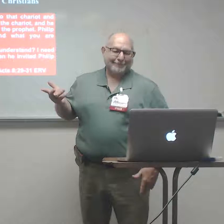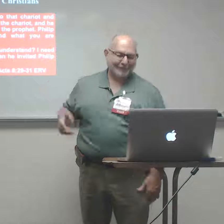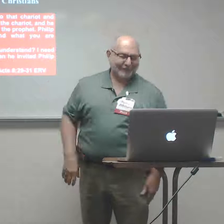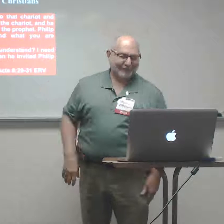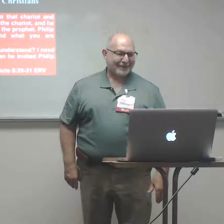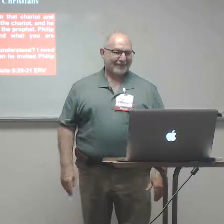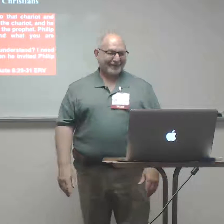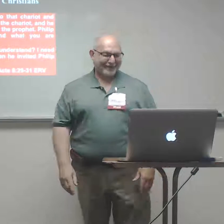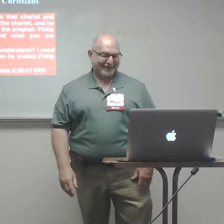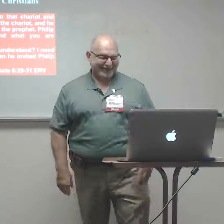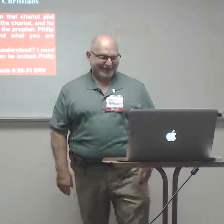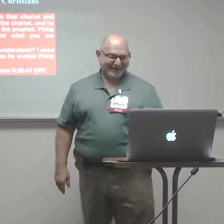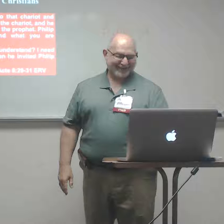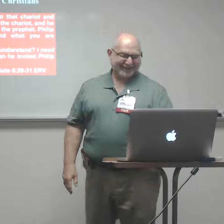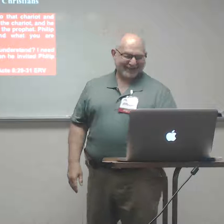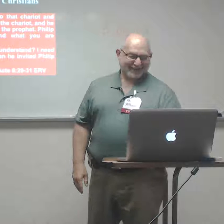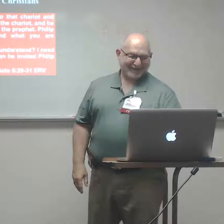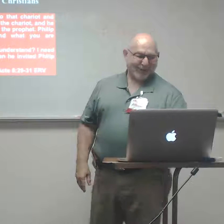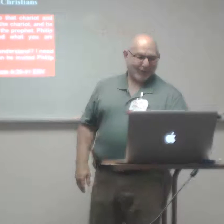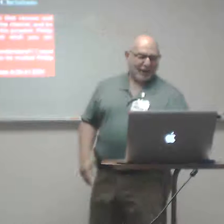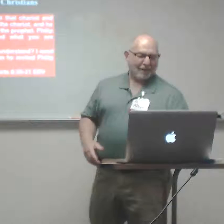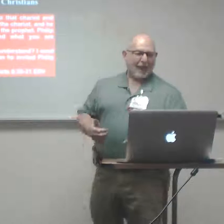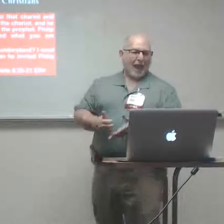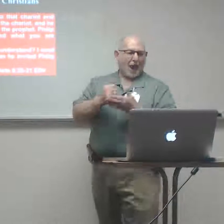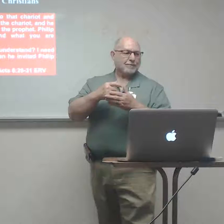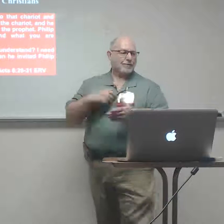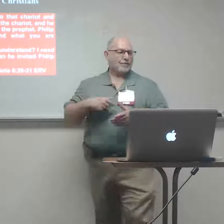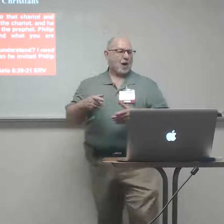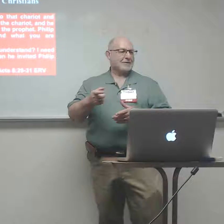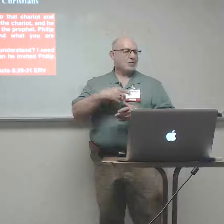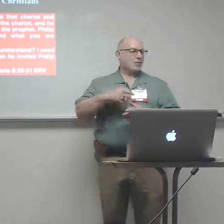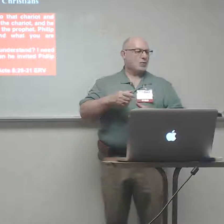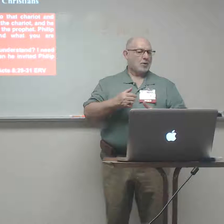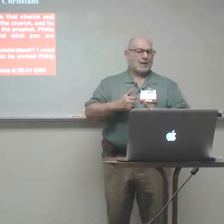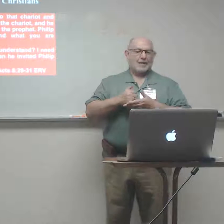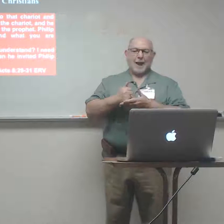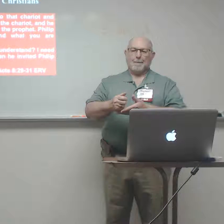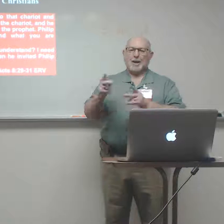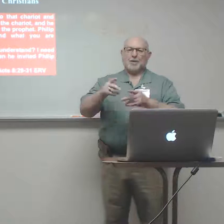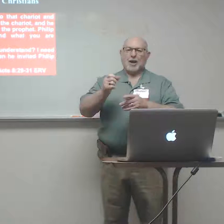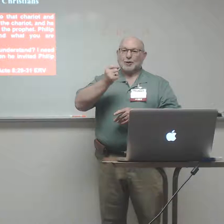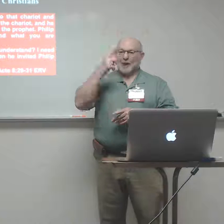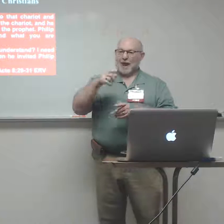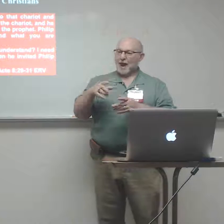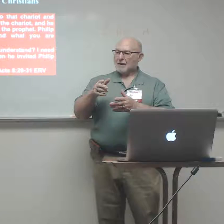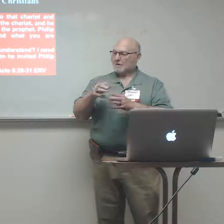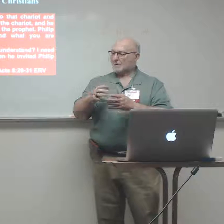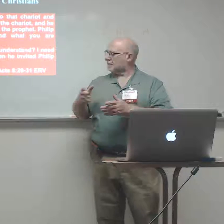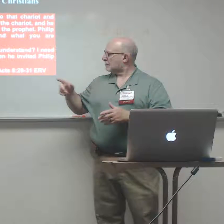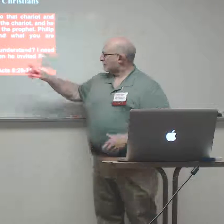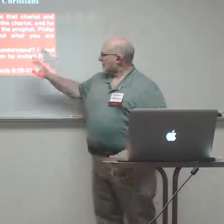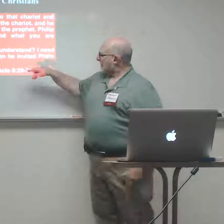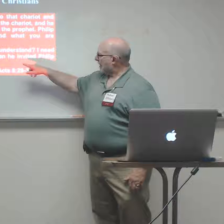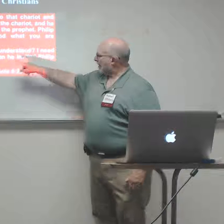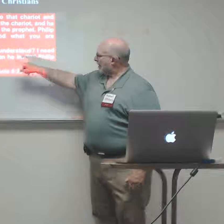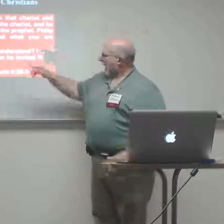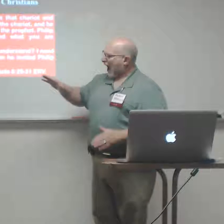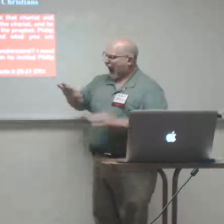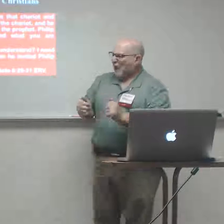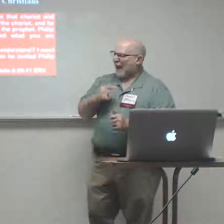that, but she's able to make it clear for me to understand. Help people understand. It's great to help. We got